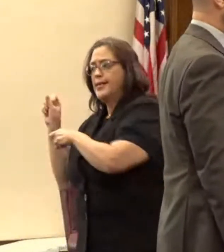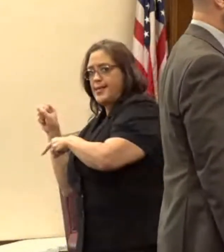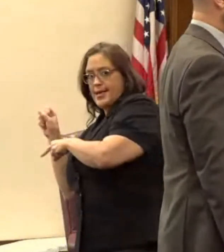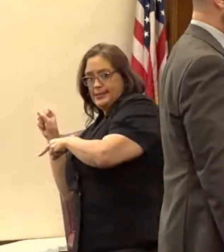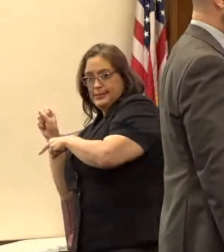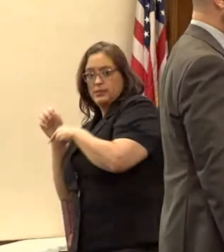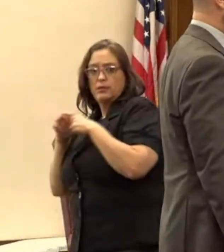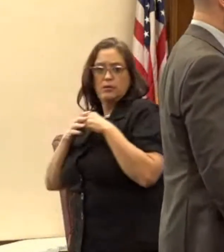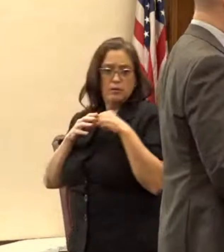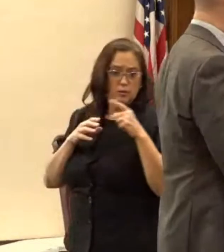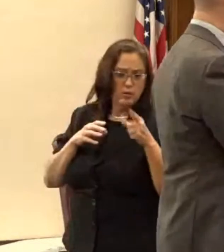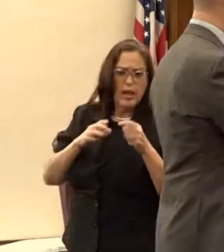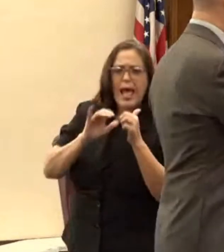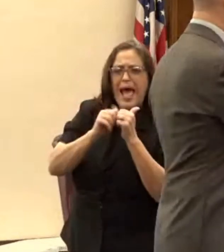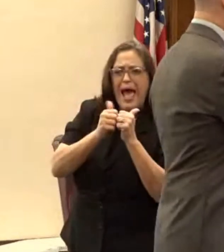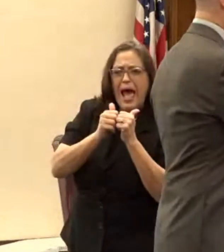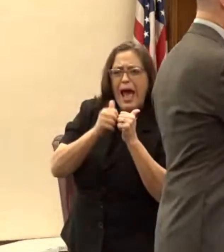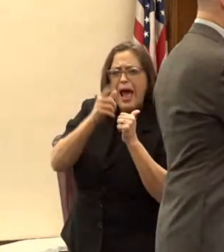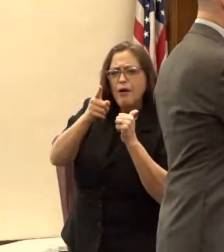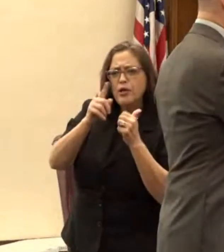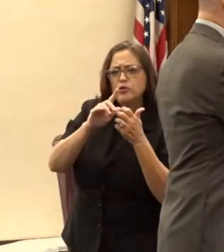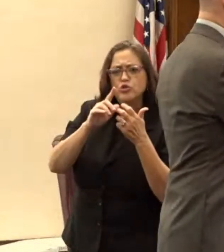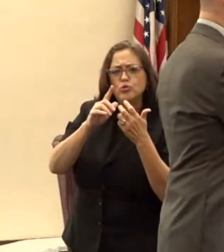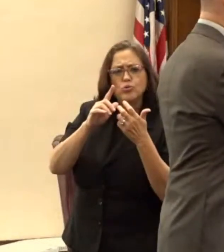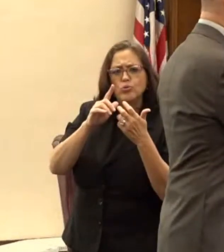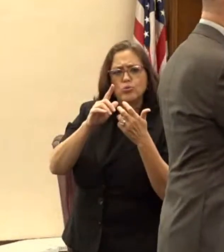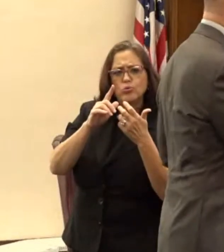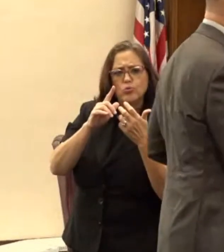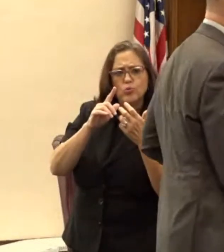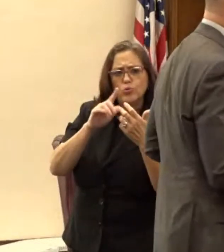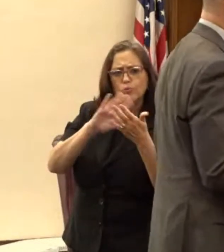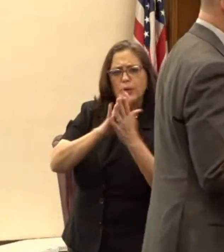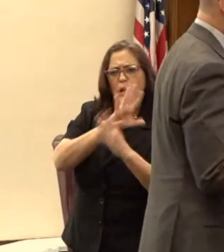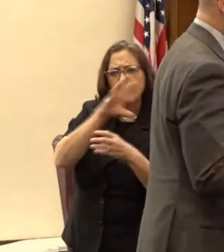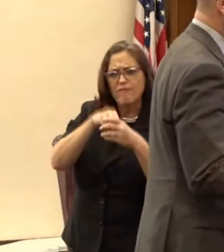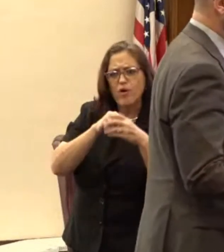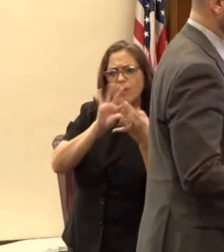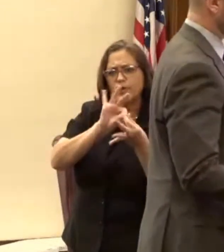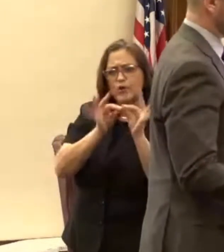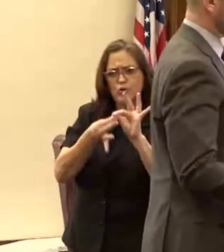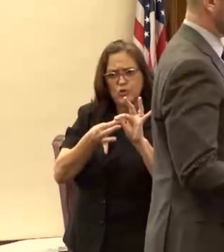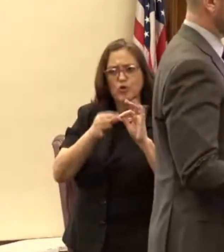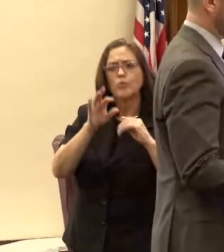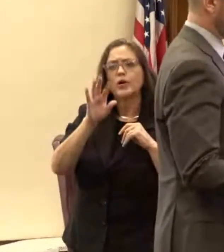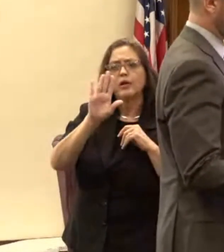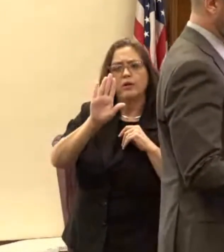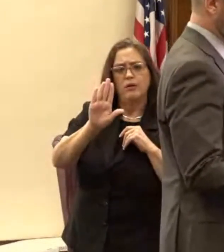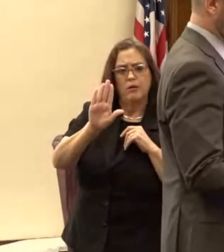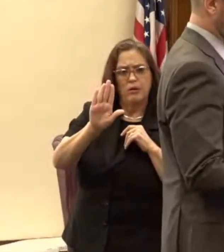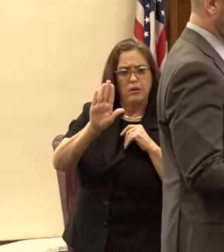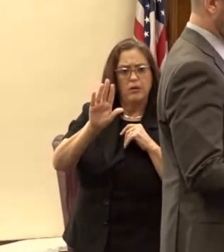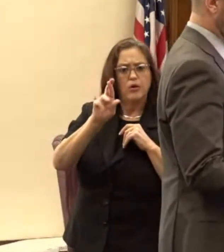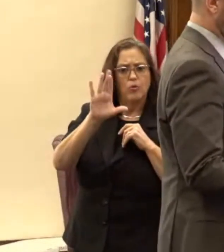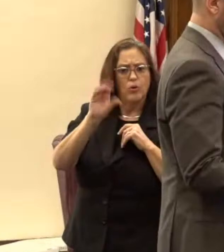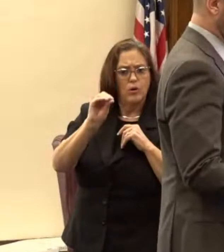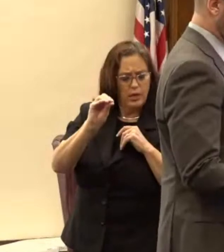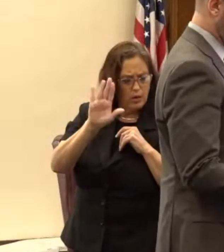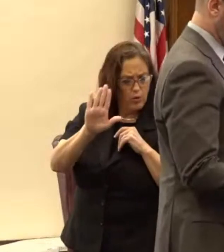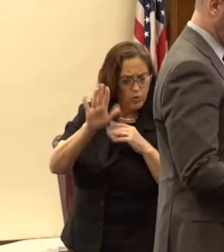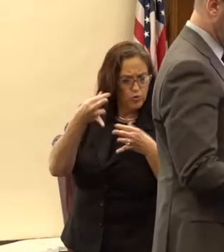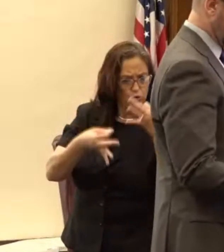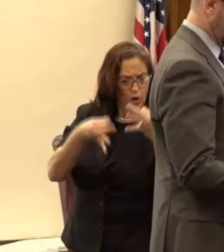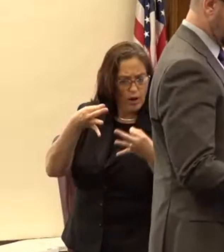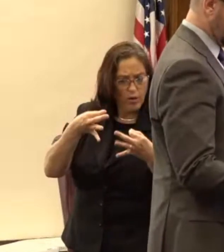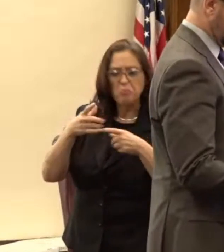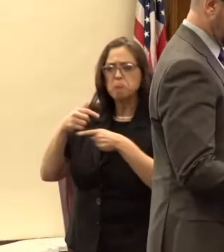be involved as an interpreter in Mr. Harris's case, if you can recall? I'm a contractor. I work for agencies, and I